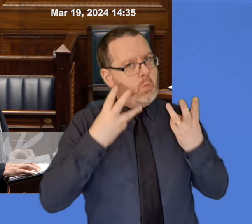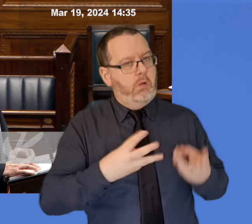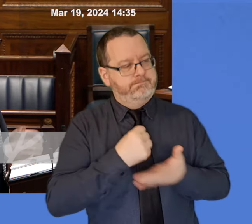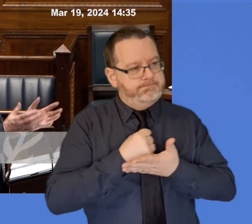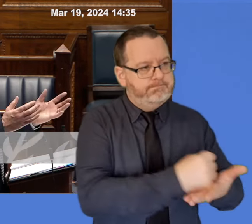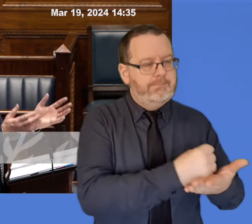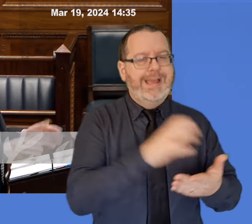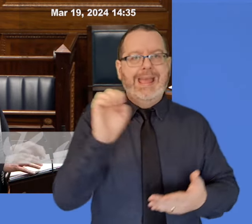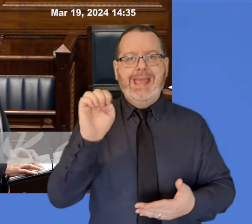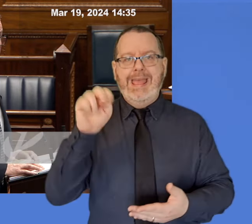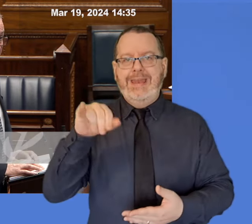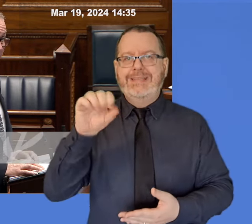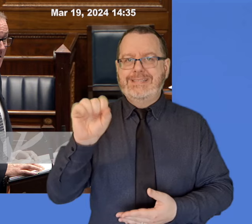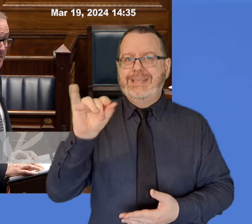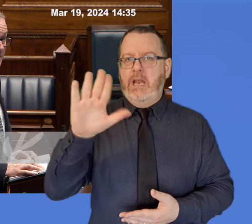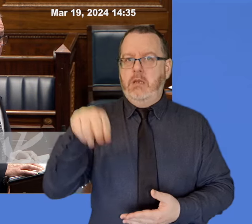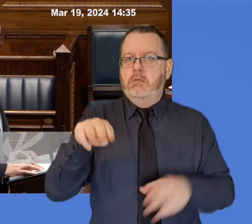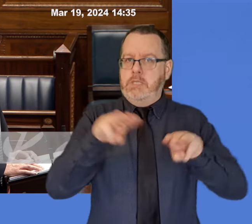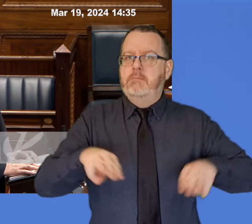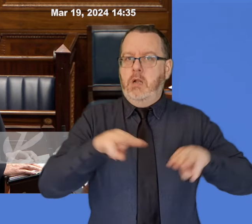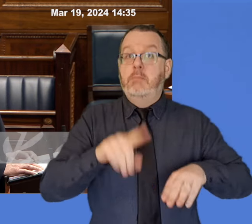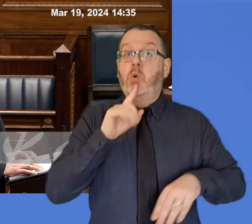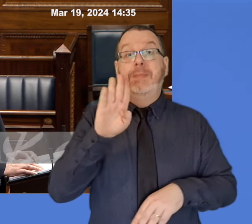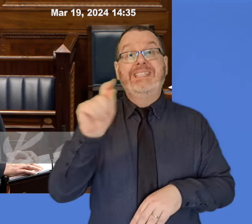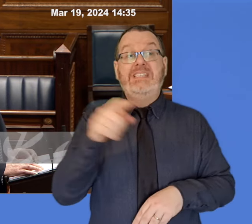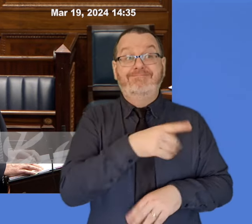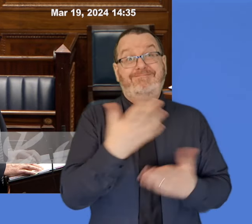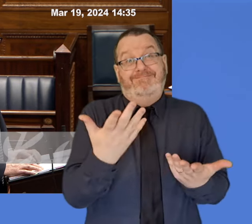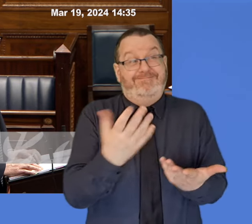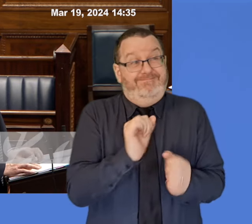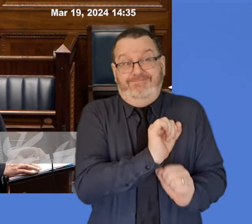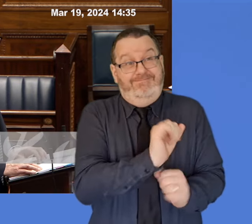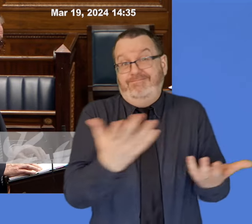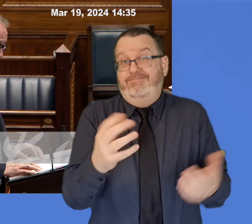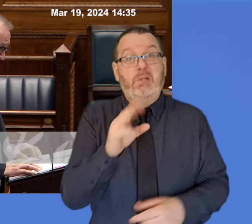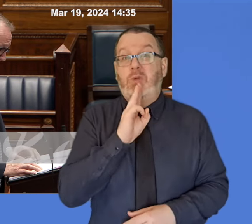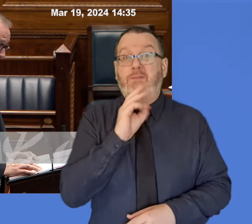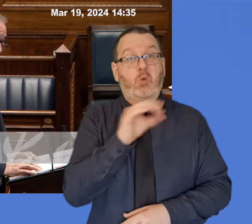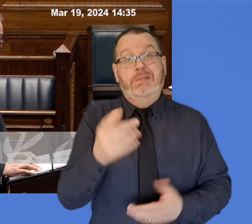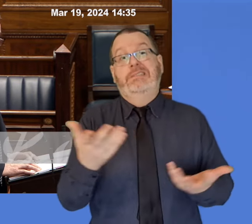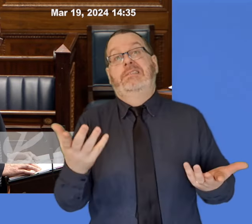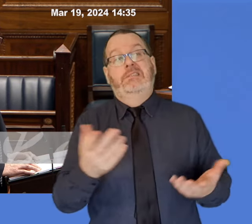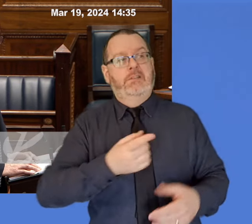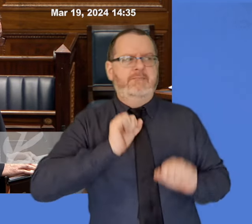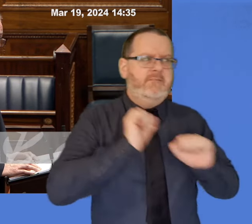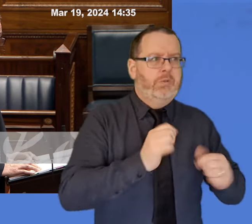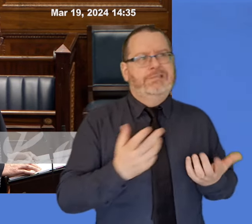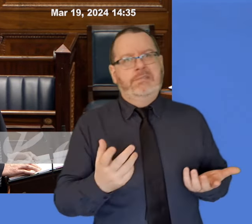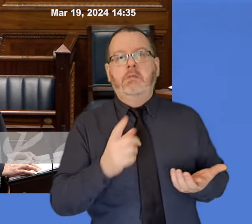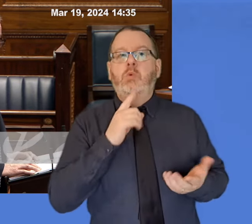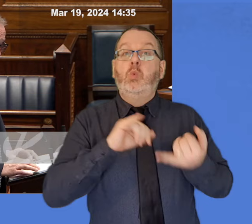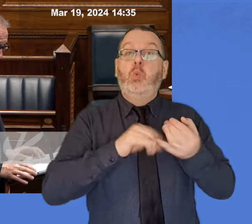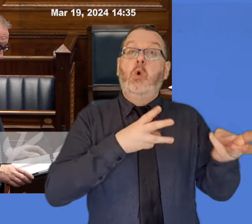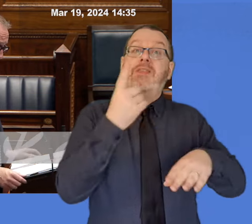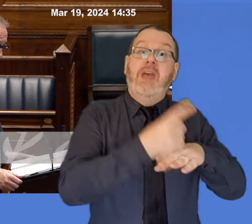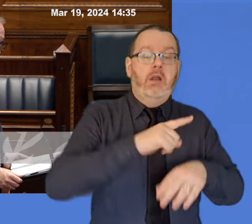as we can. Bearing in mind BT is a private company, but nonetheless we are determined to support the people who work in that facility down there as best we